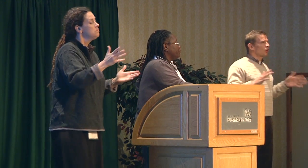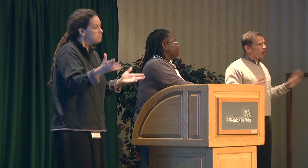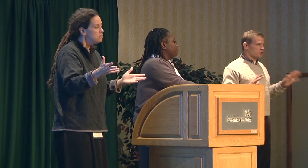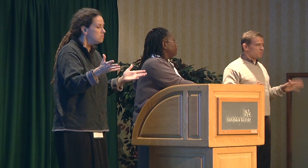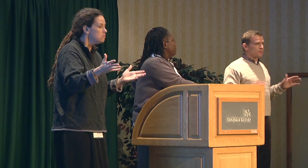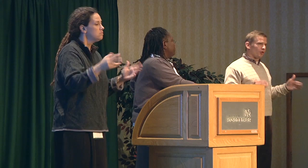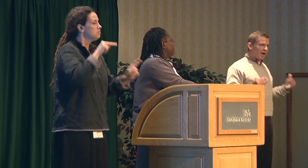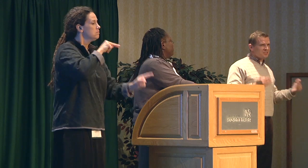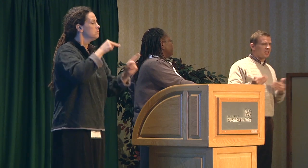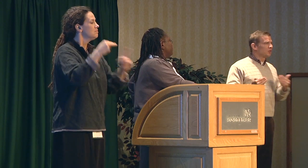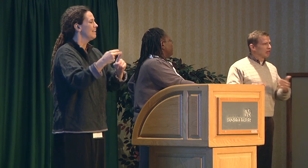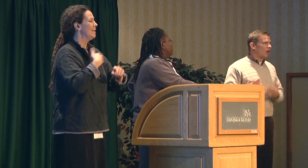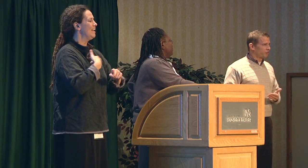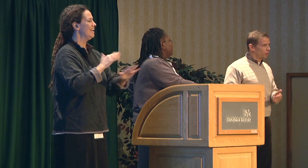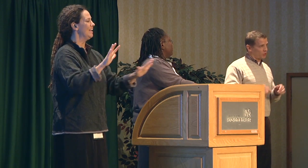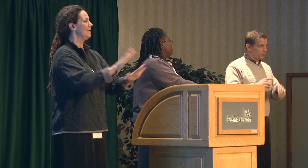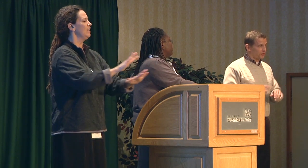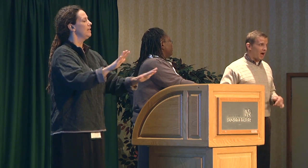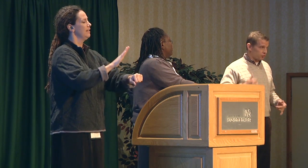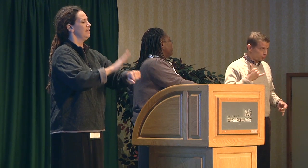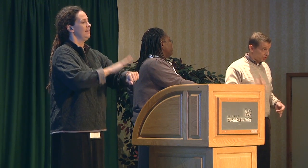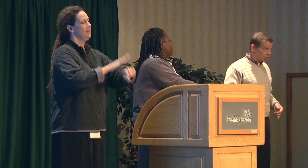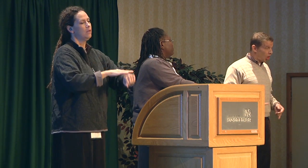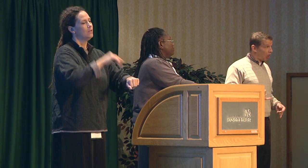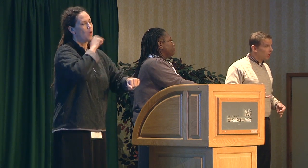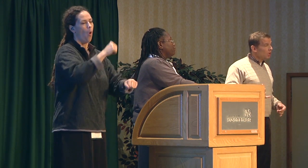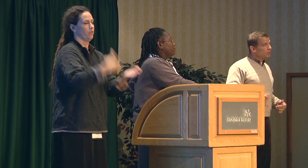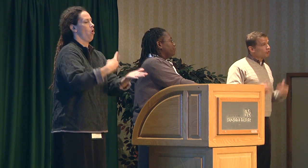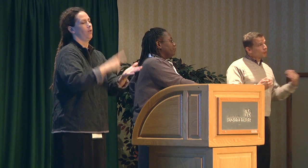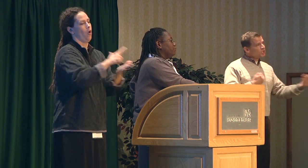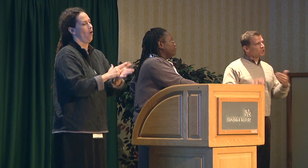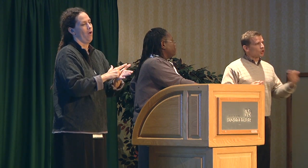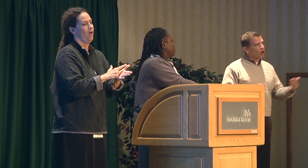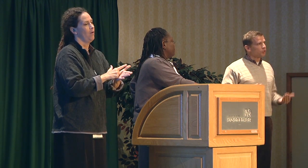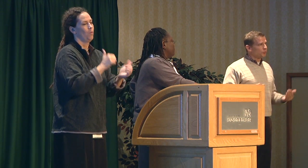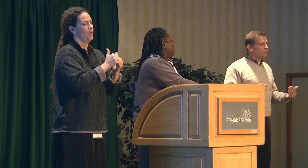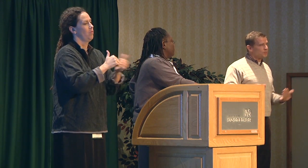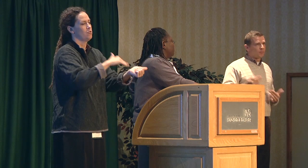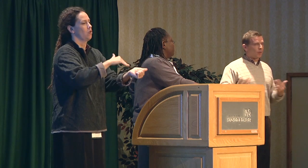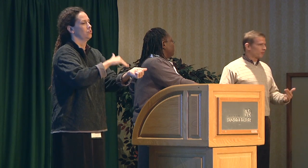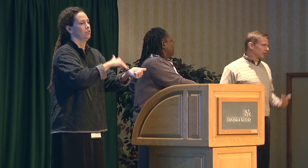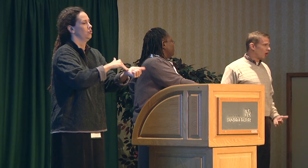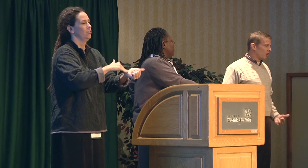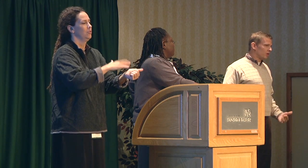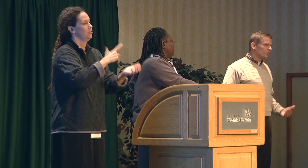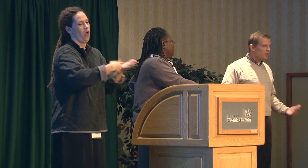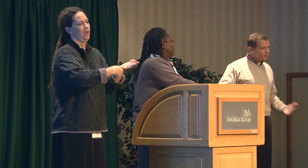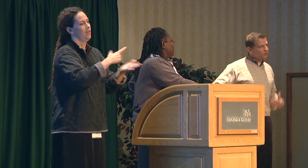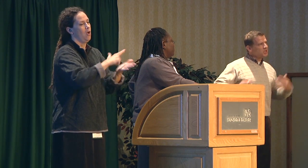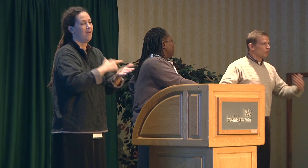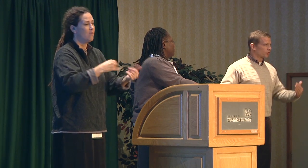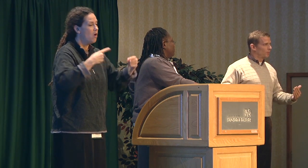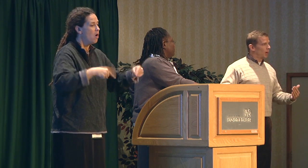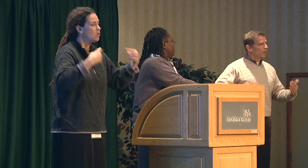would kind of caution people not to get into the law too much with the doctors when you call. Because when you get in an argument with people about what the law is,